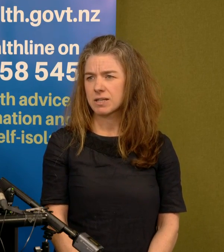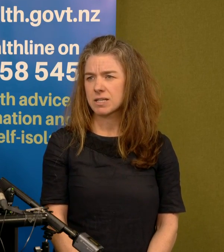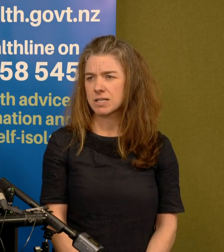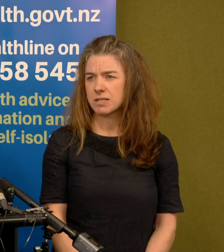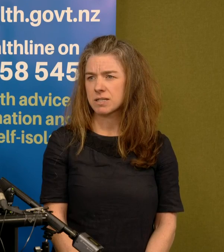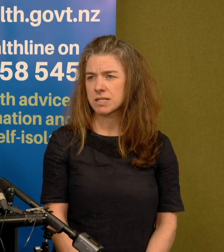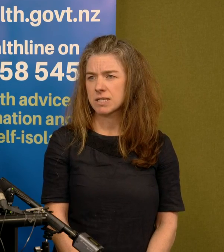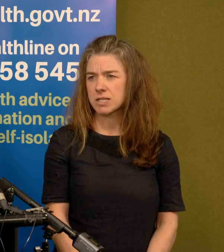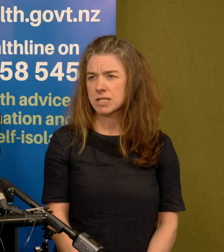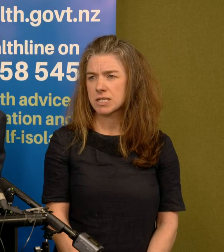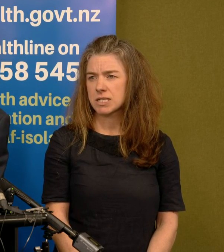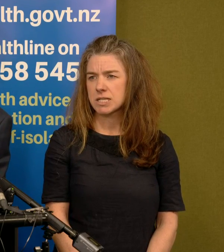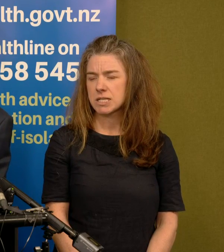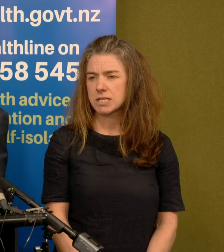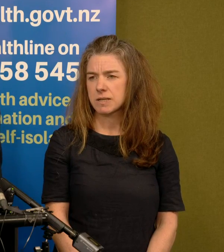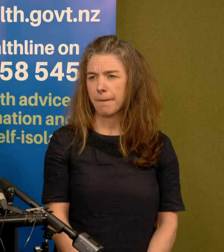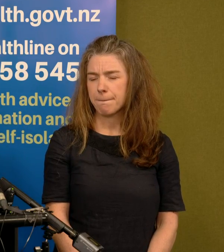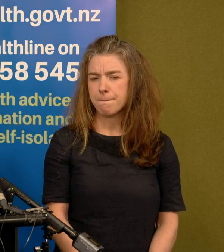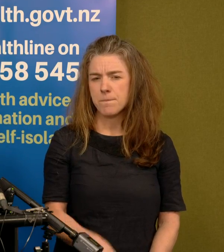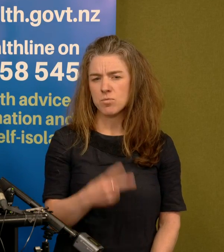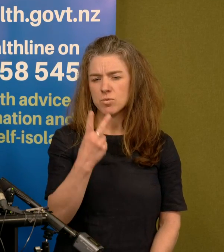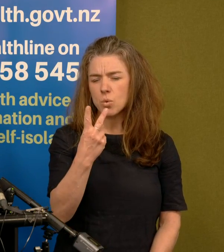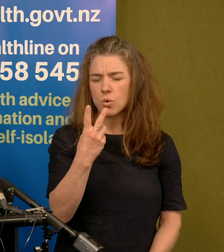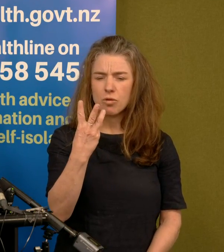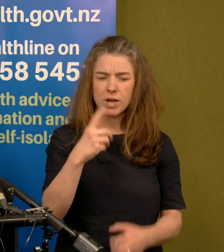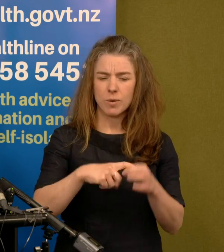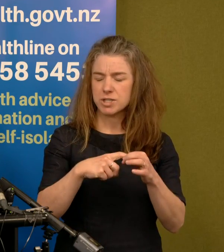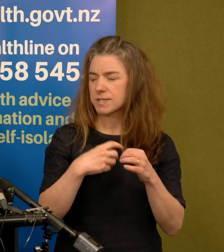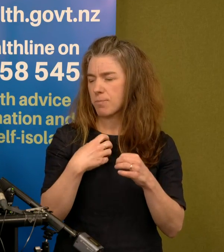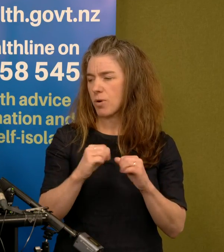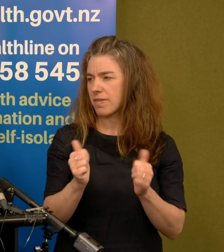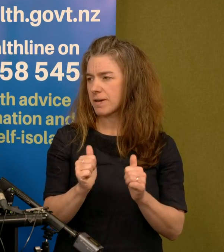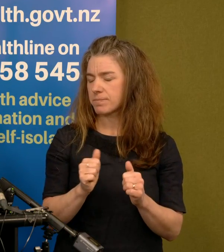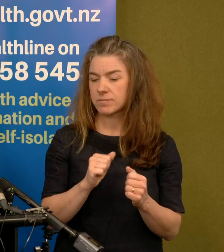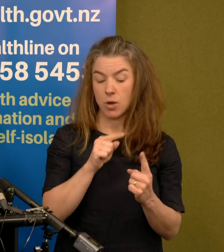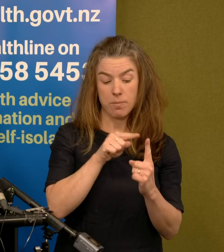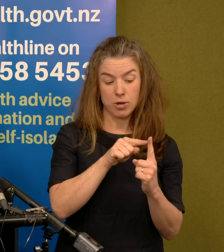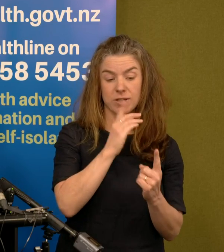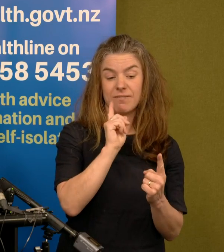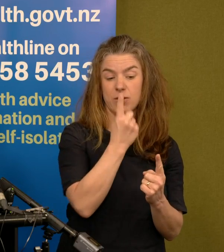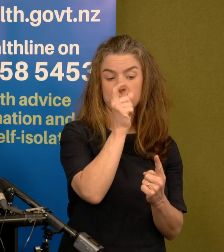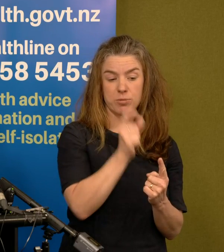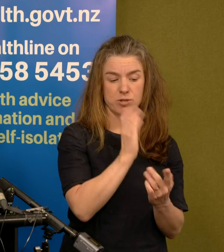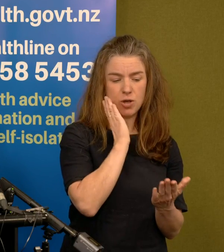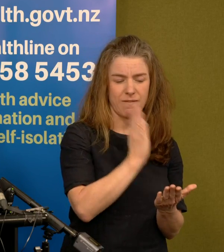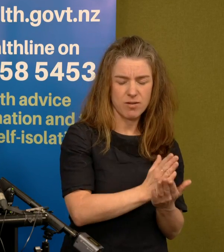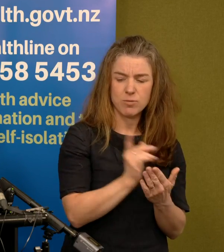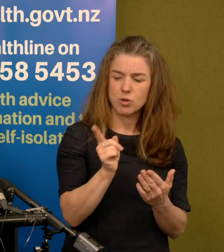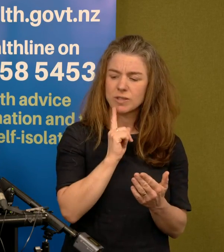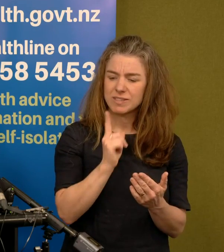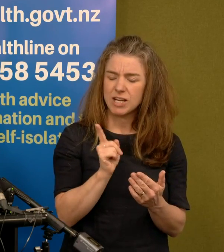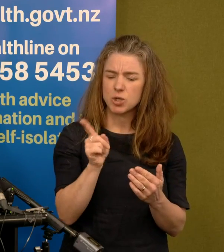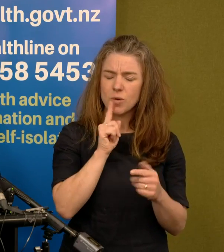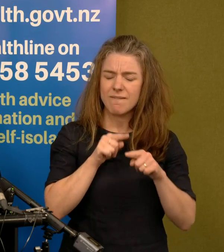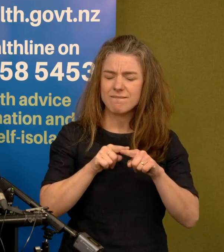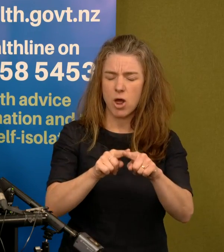we've got other commitments. Yep. Just two or three more questions. Case number one, you were able to provide the numbers of people that you were tracing.